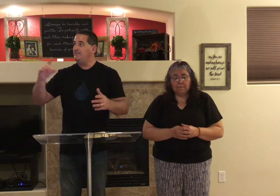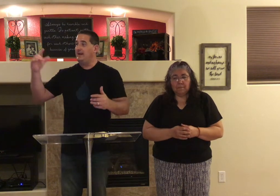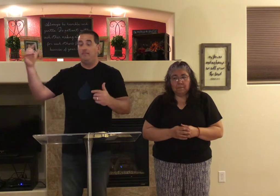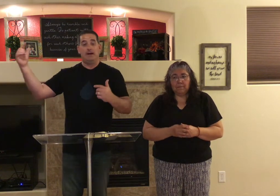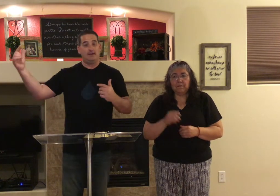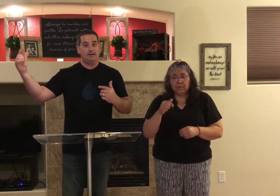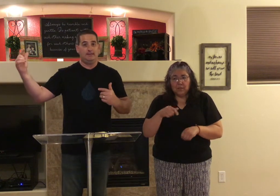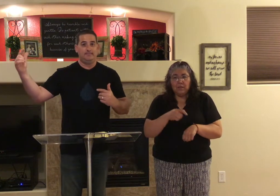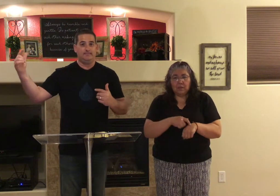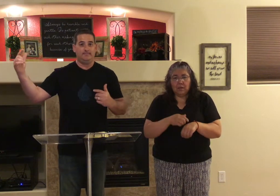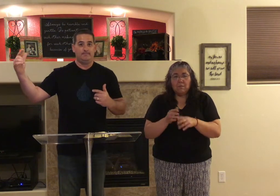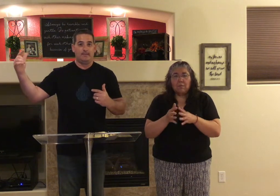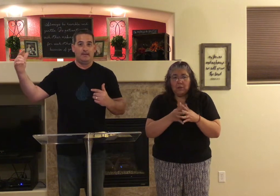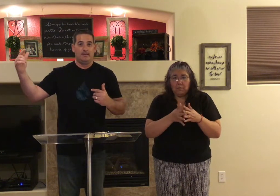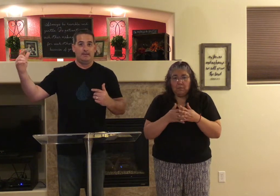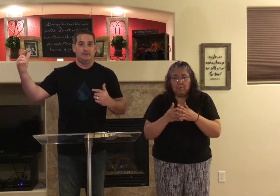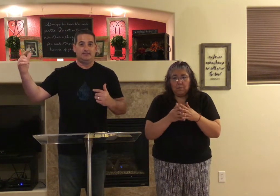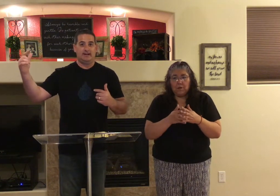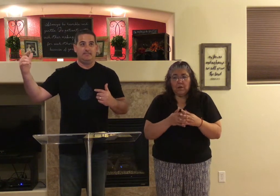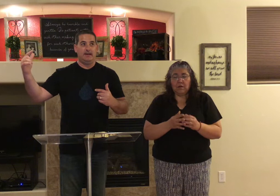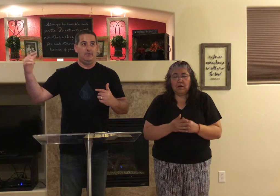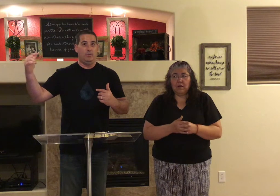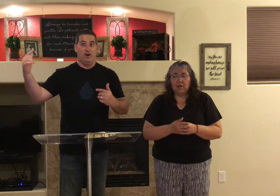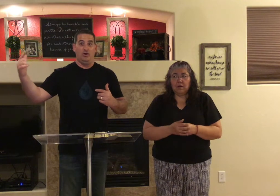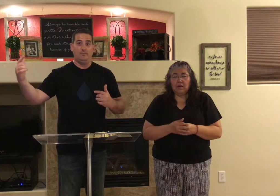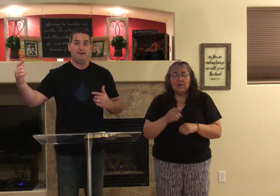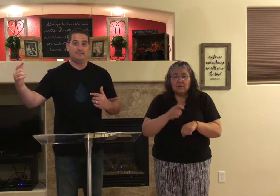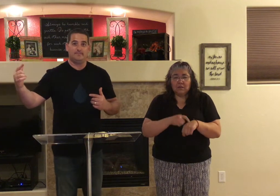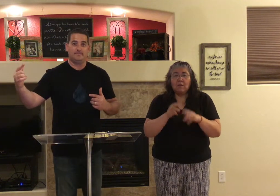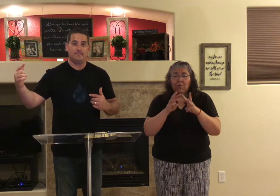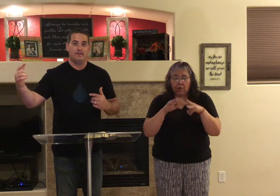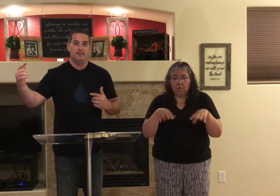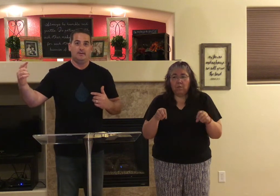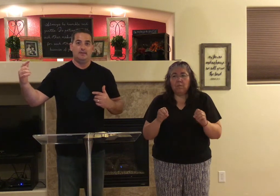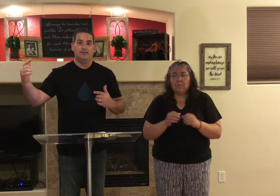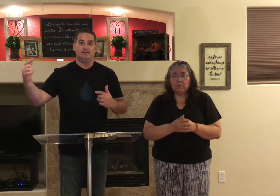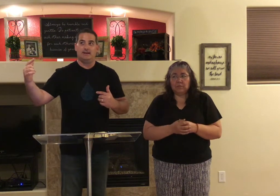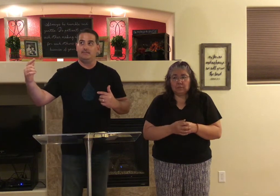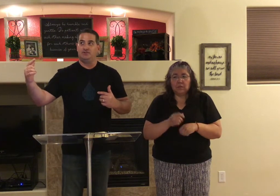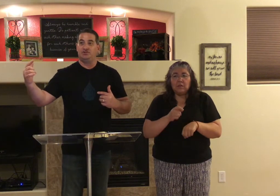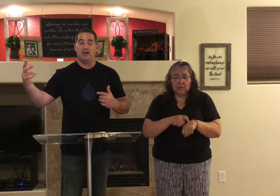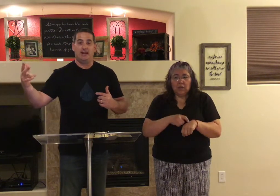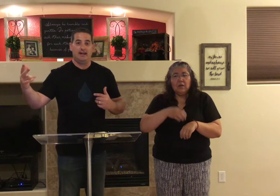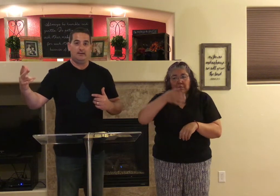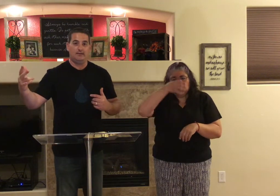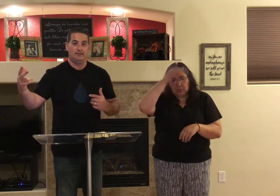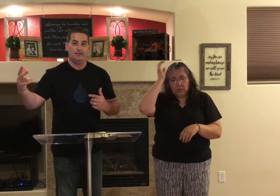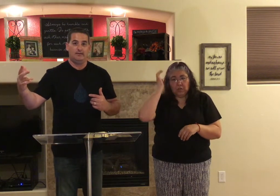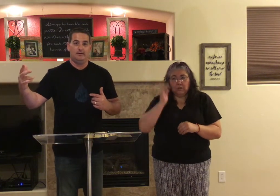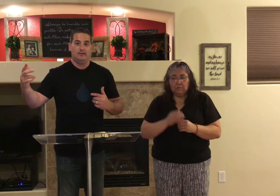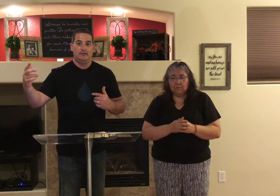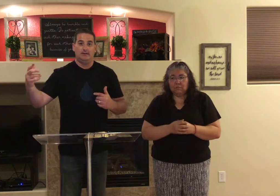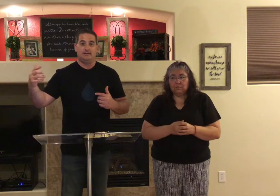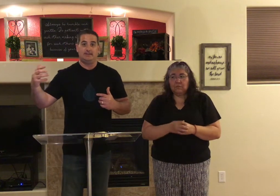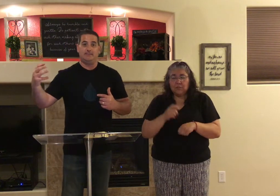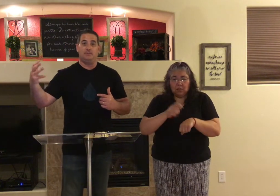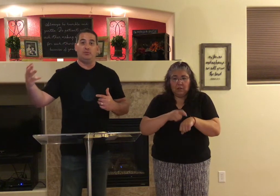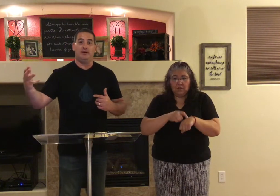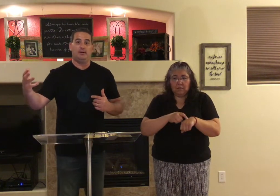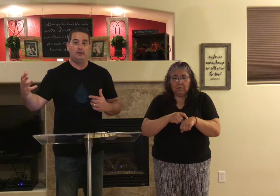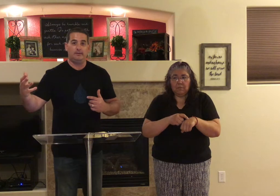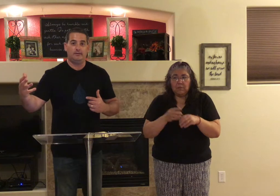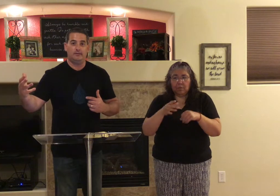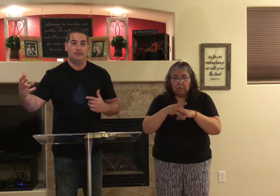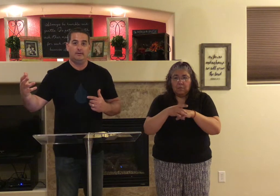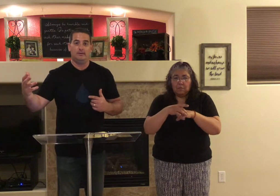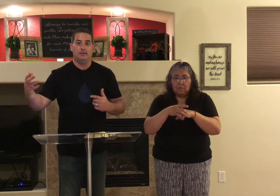It's time that America, it's time that Wyoming, it's time that Cheyenne, and it's time that